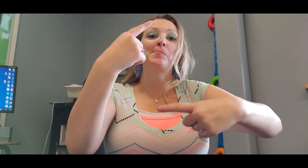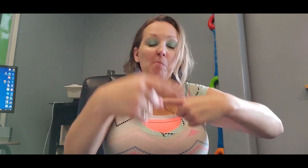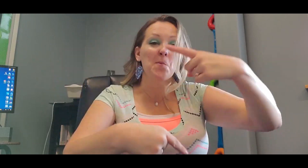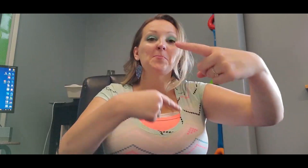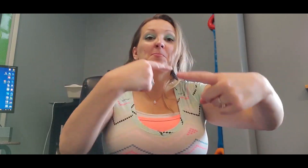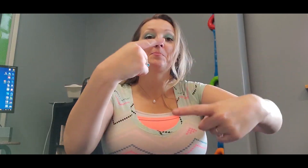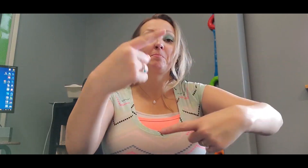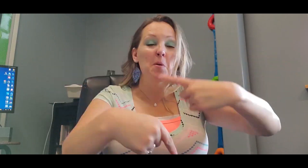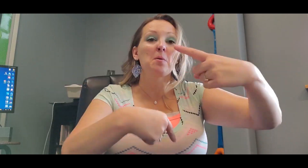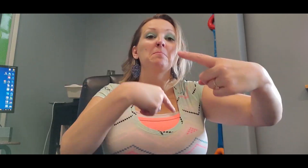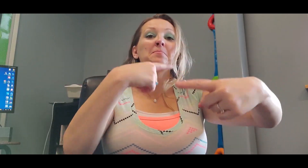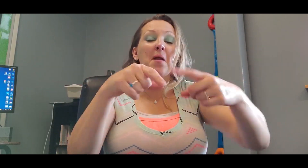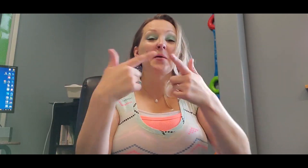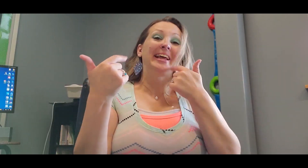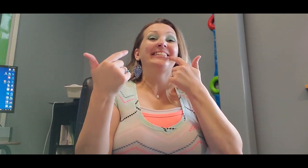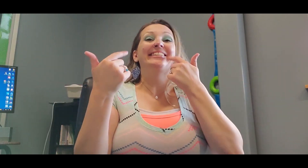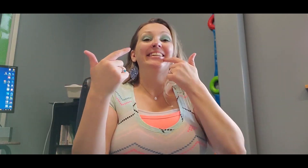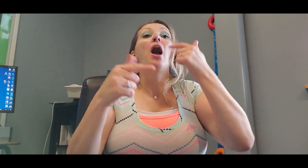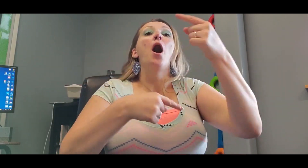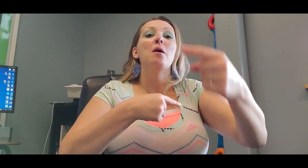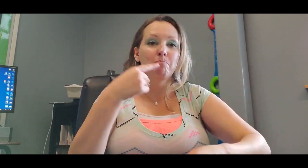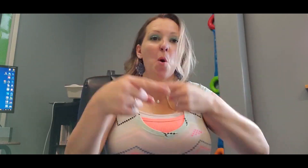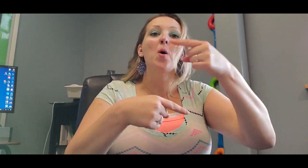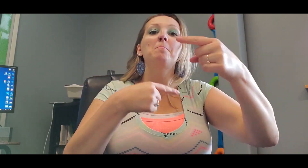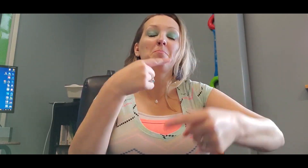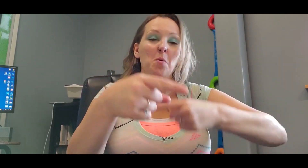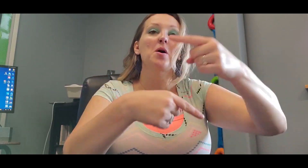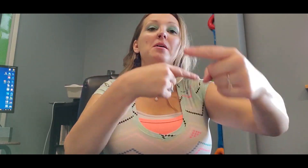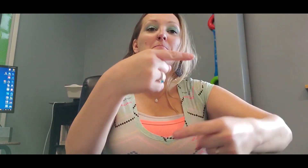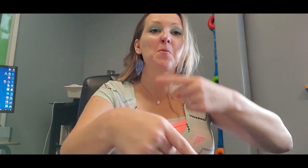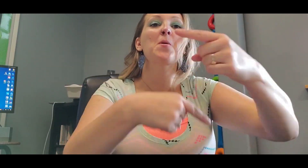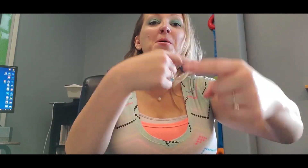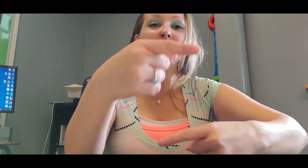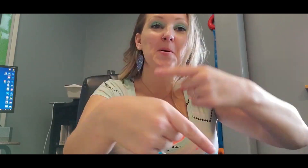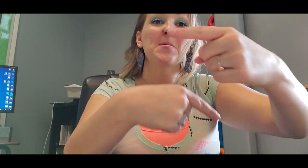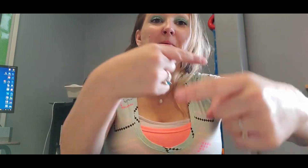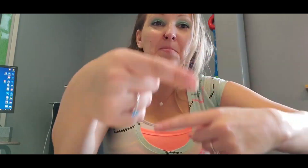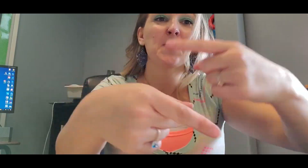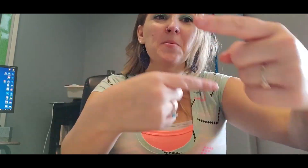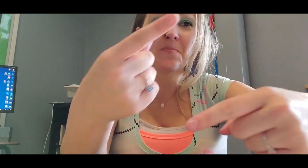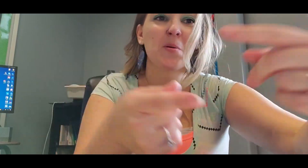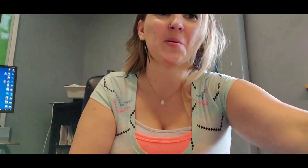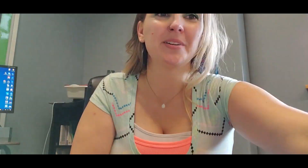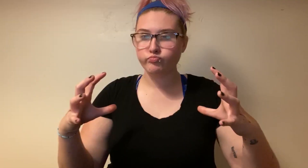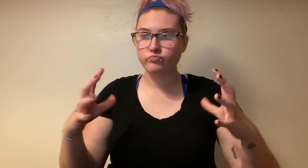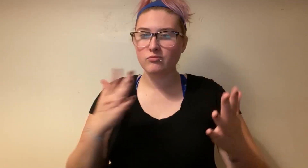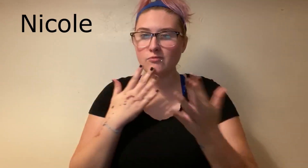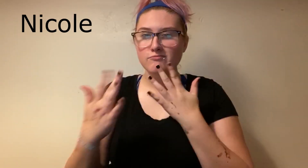roll. As they roll it, they're laughing, and it keeps rolling.